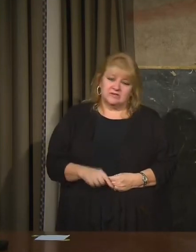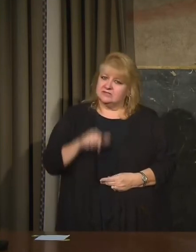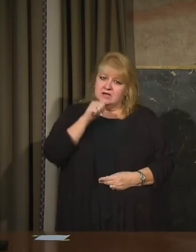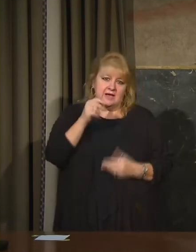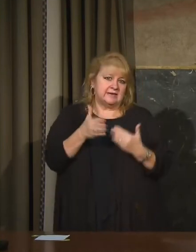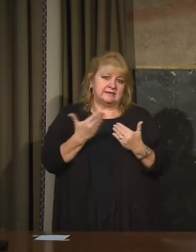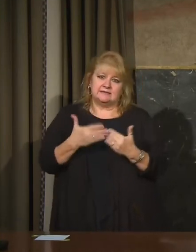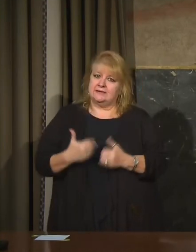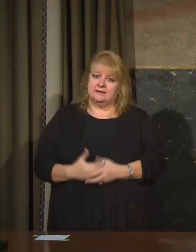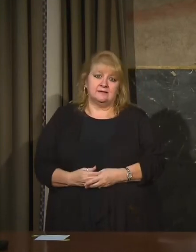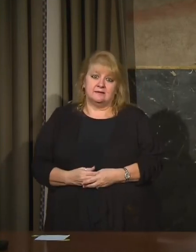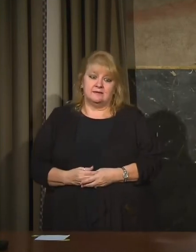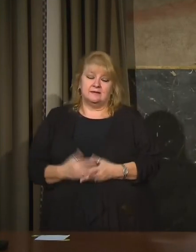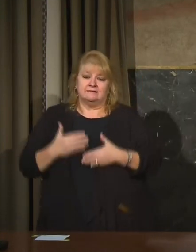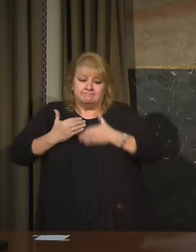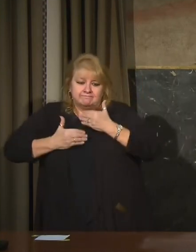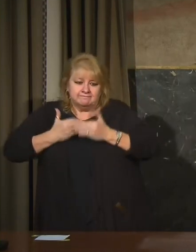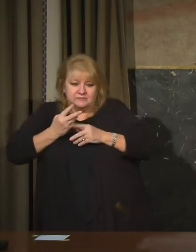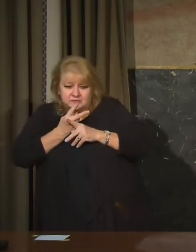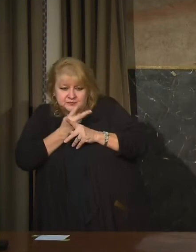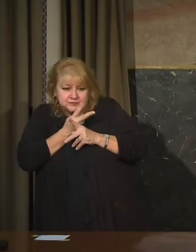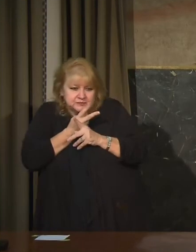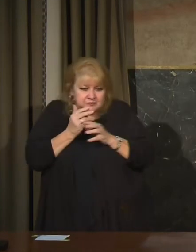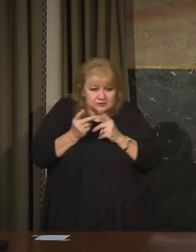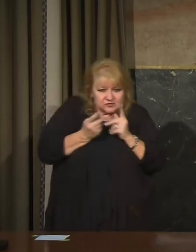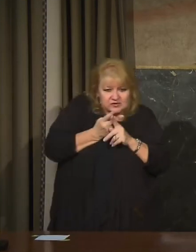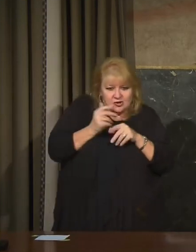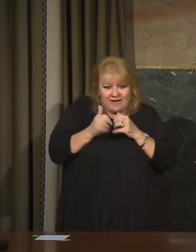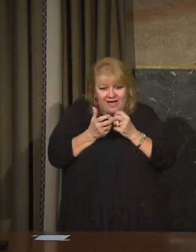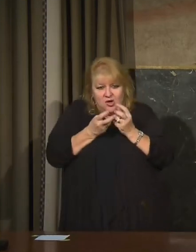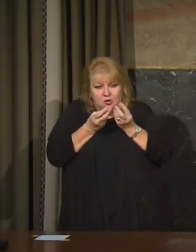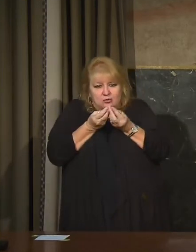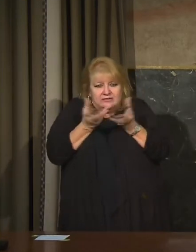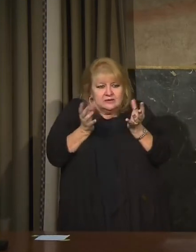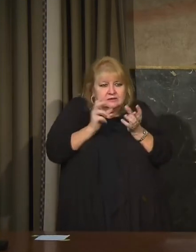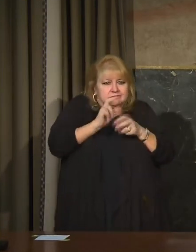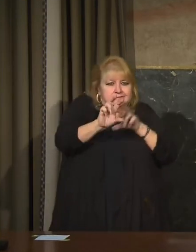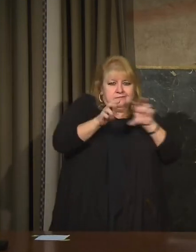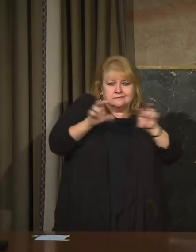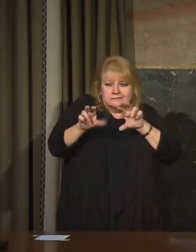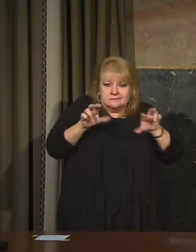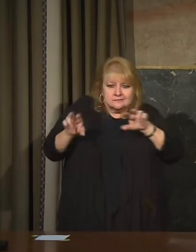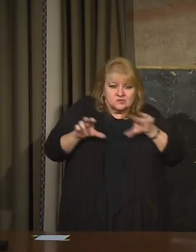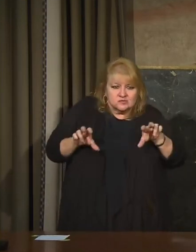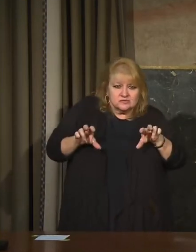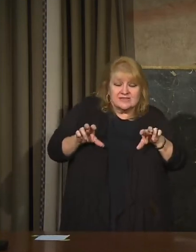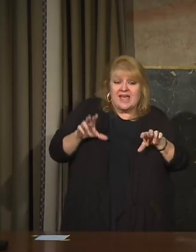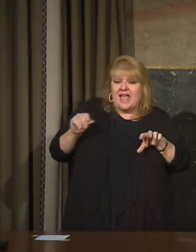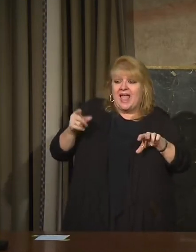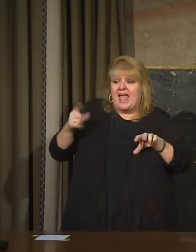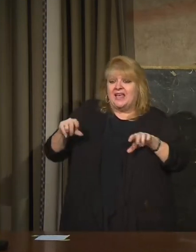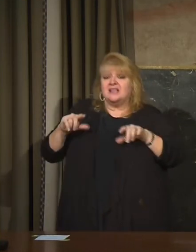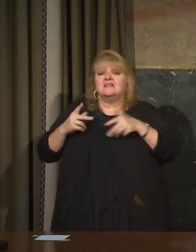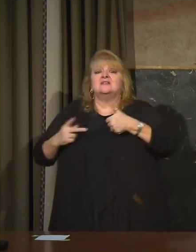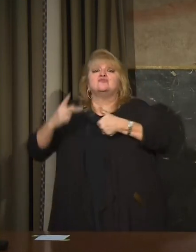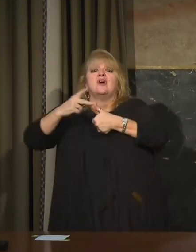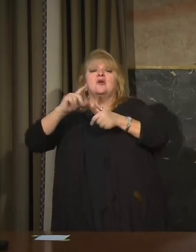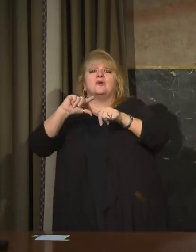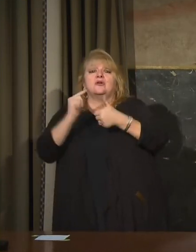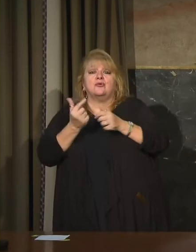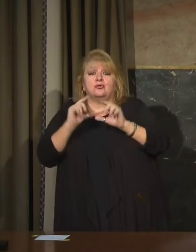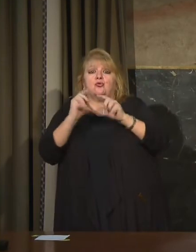working in priority groups is absolutely essential because we are trying to preserve hospital capacity and save